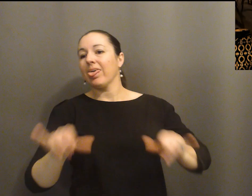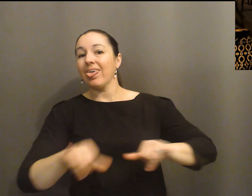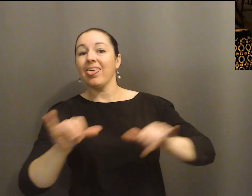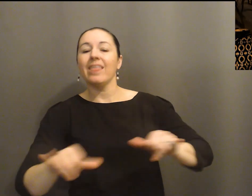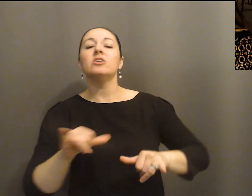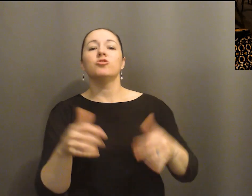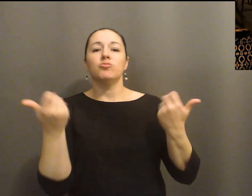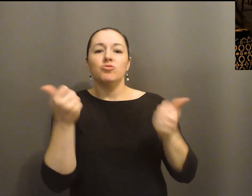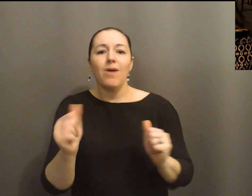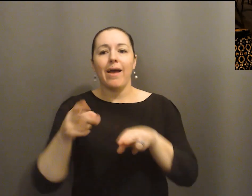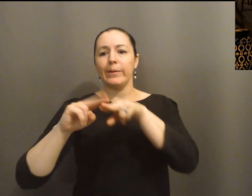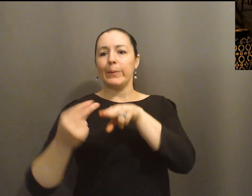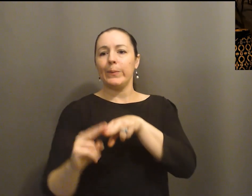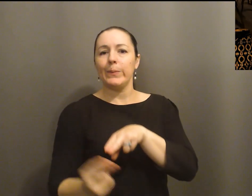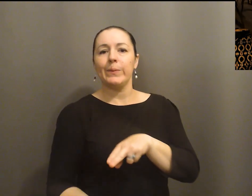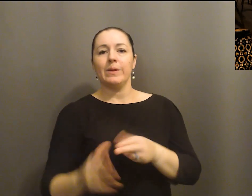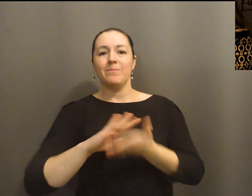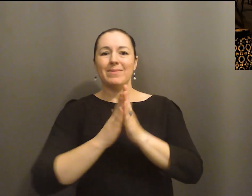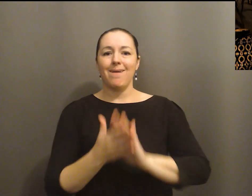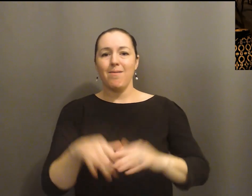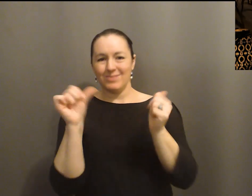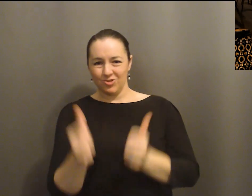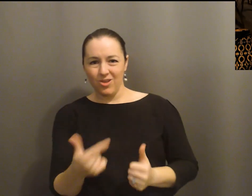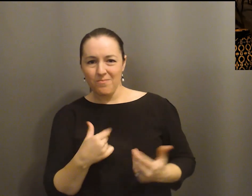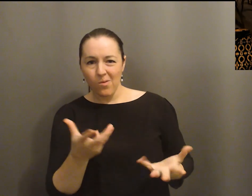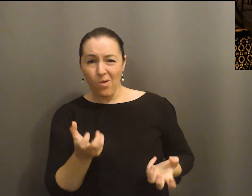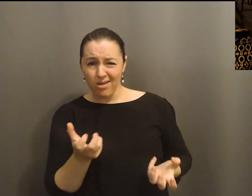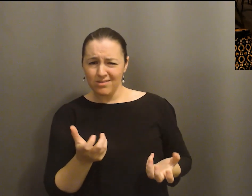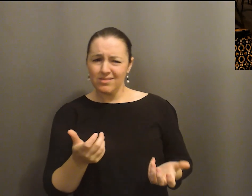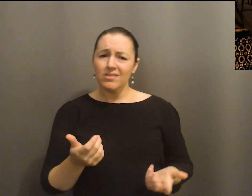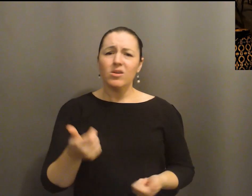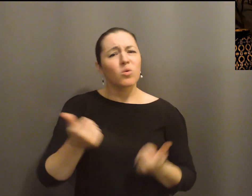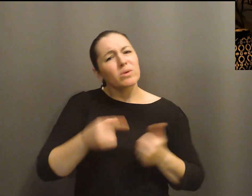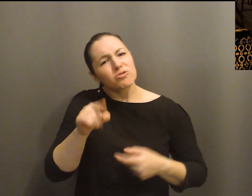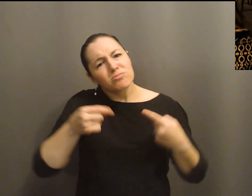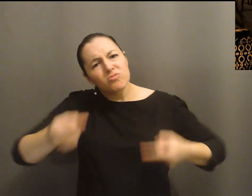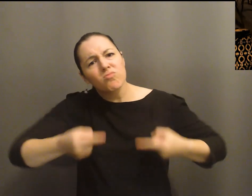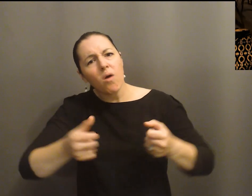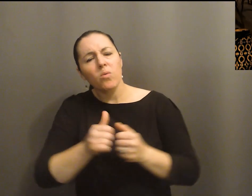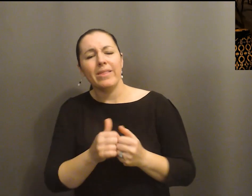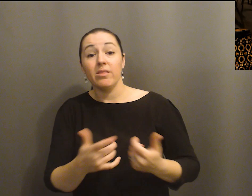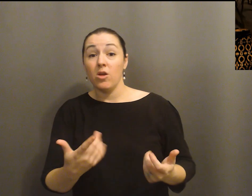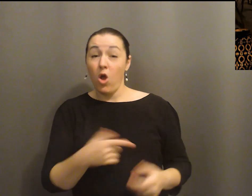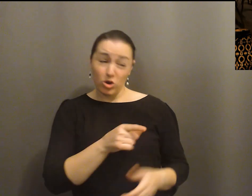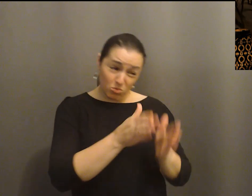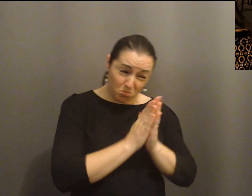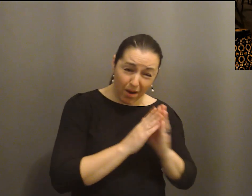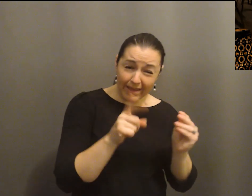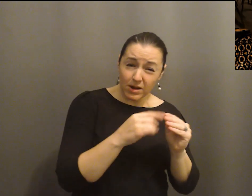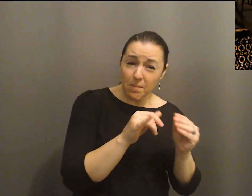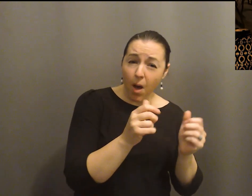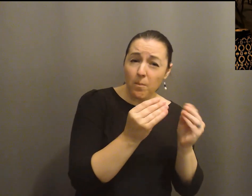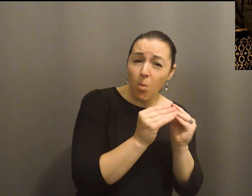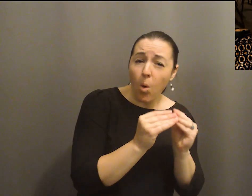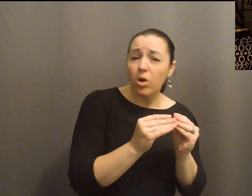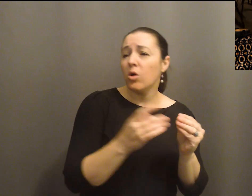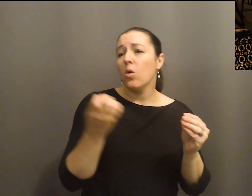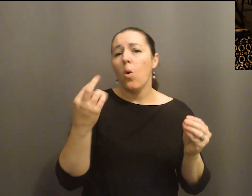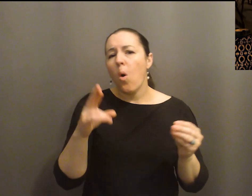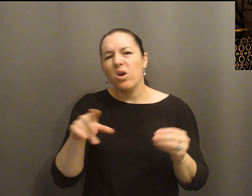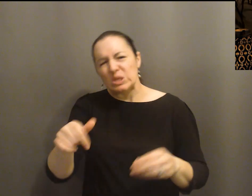more So I can get to The shape I want To be in? What are you wrestling with? Are you praying about it more Than you're striving with it? Now,